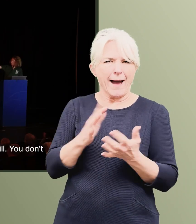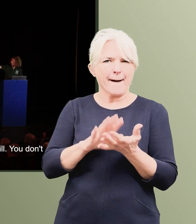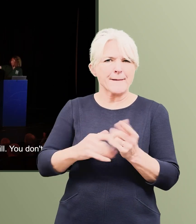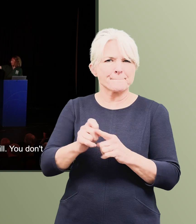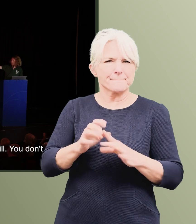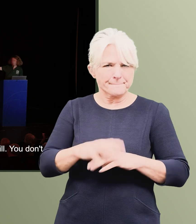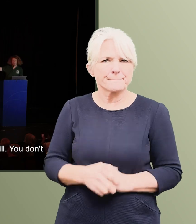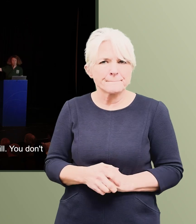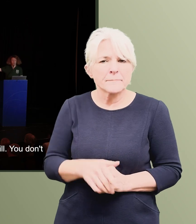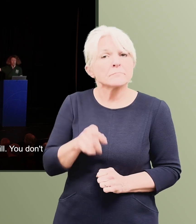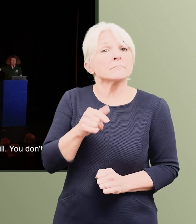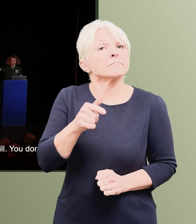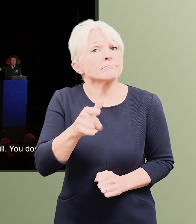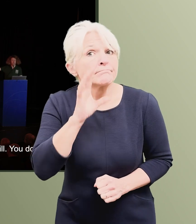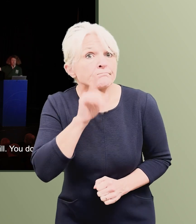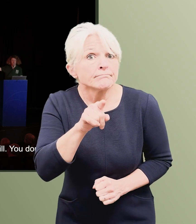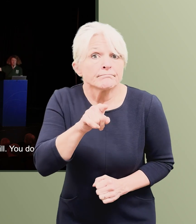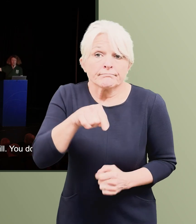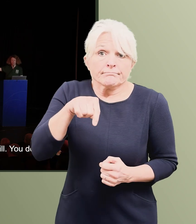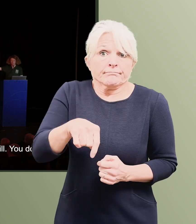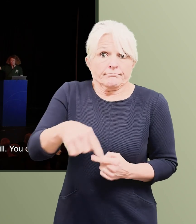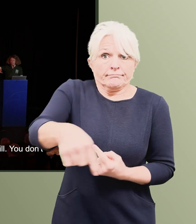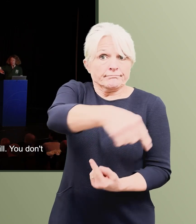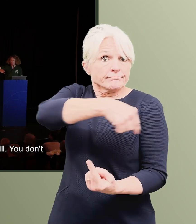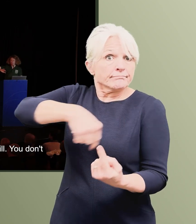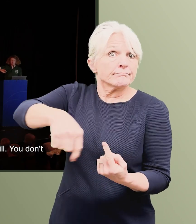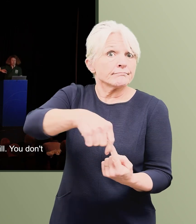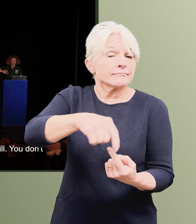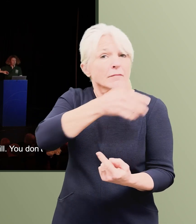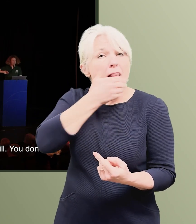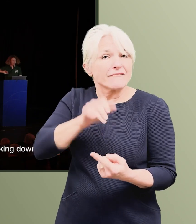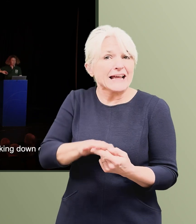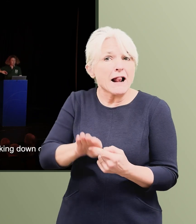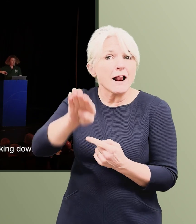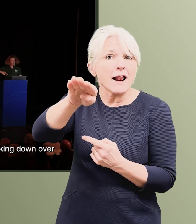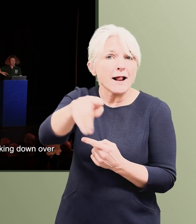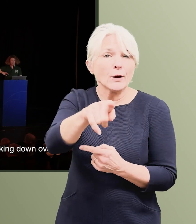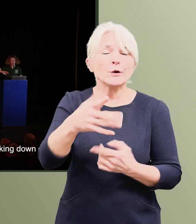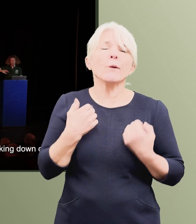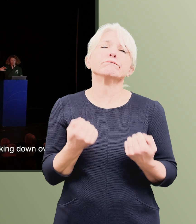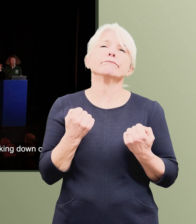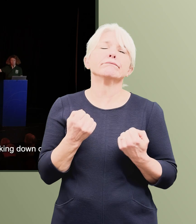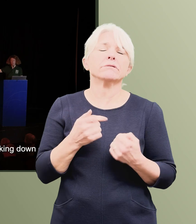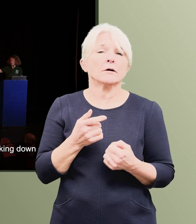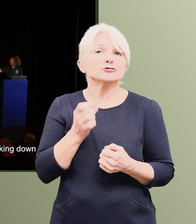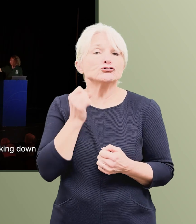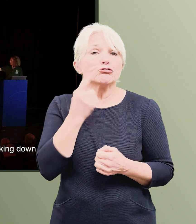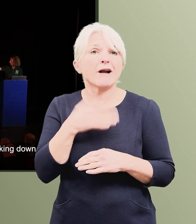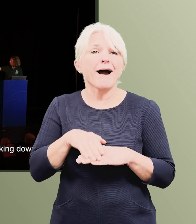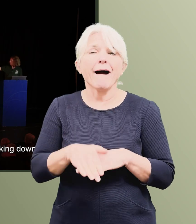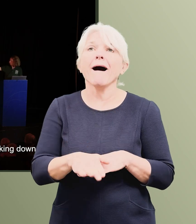to recognize that Penblwyn is also a very nice hill. You don't notice it as you drive through it, but it's actually quite a long